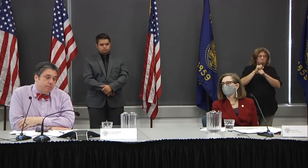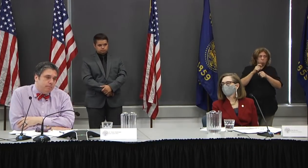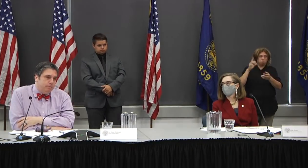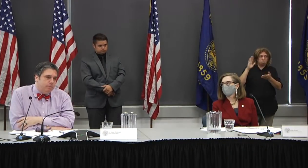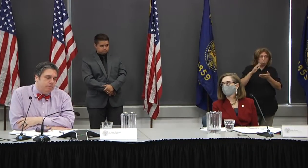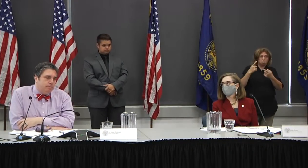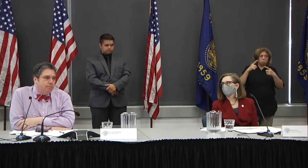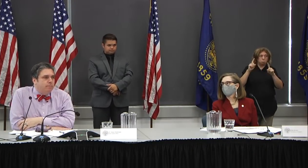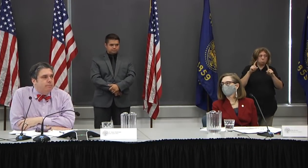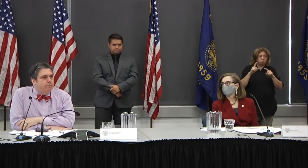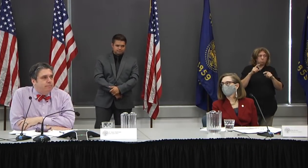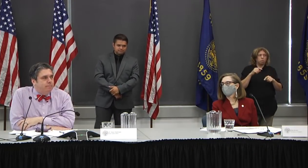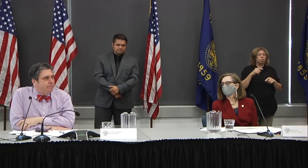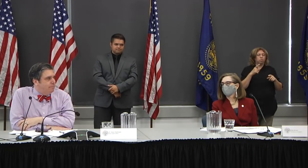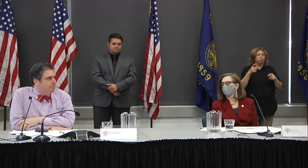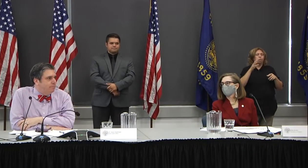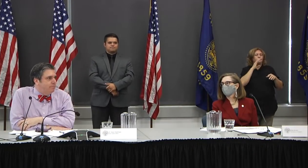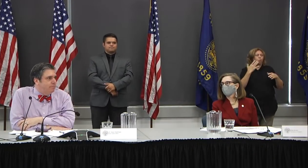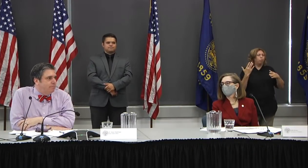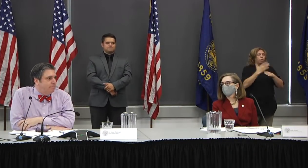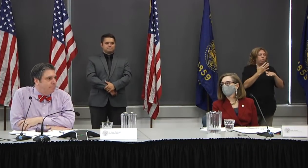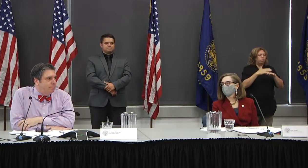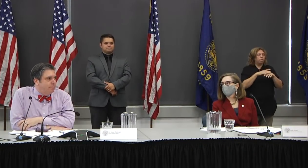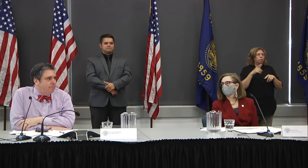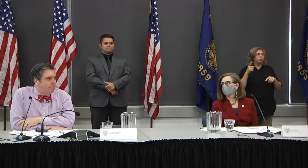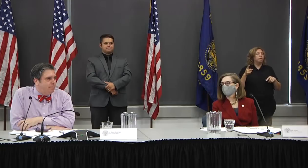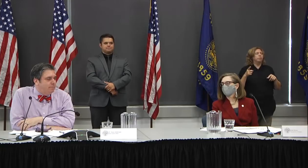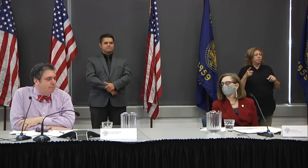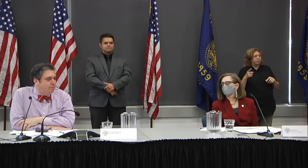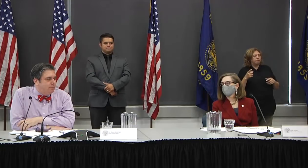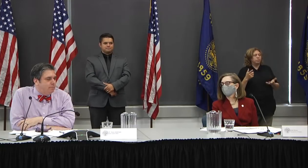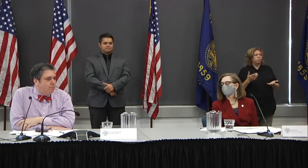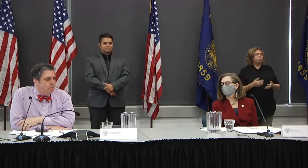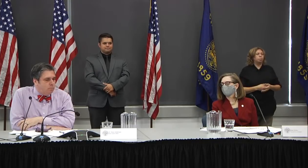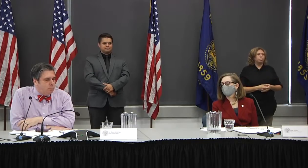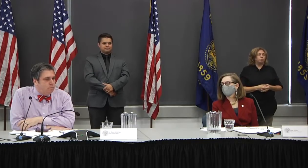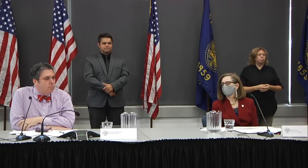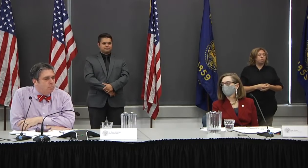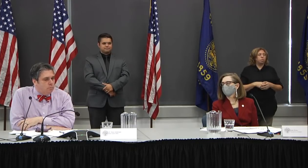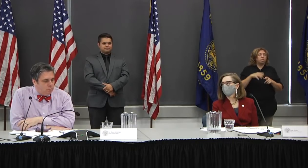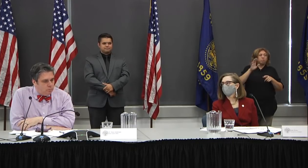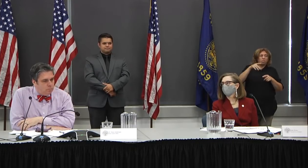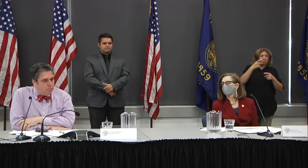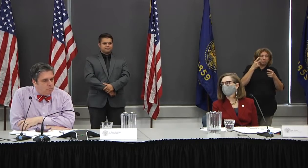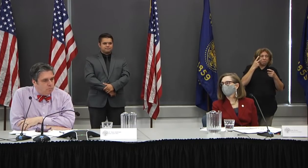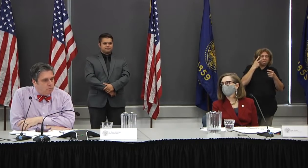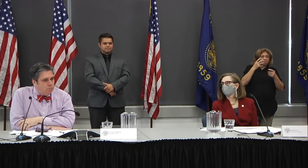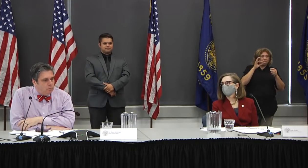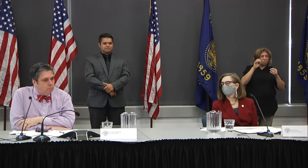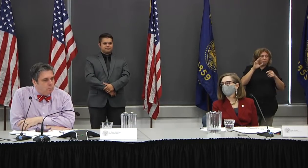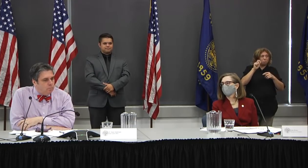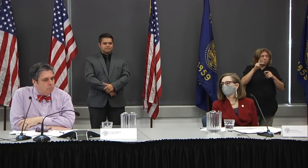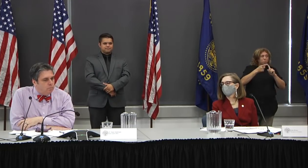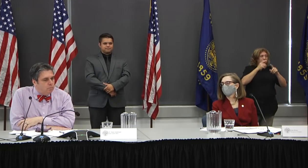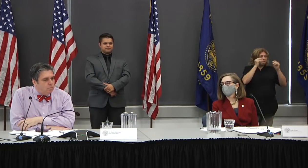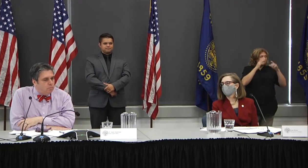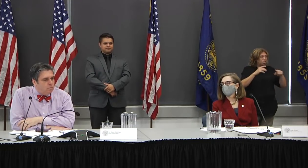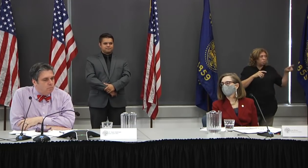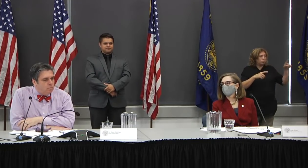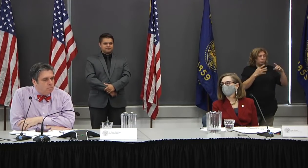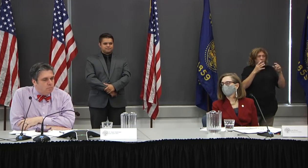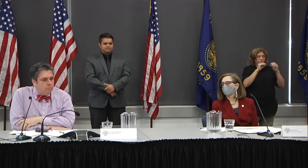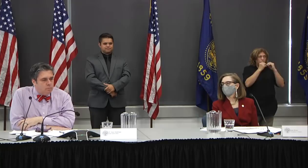this, is there feedback, have you gotten feedback from the teachers union that they are